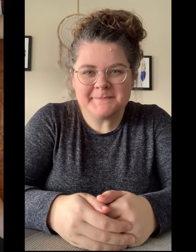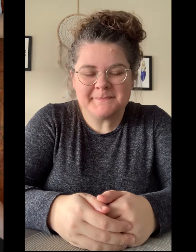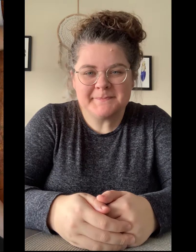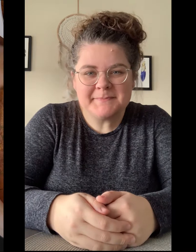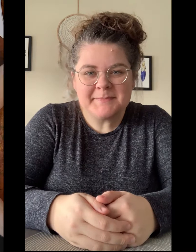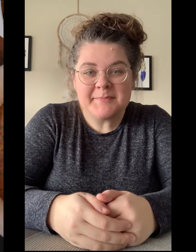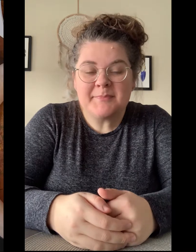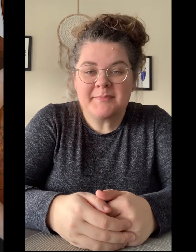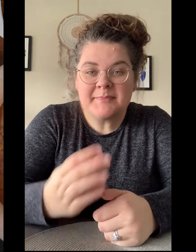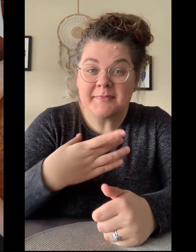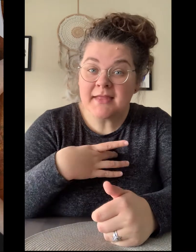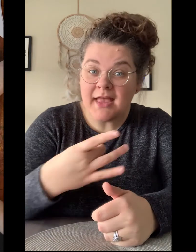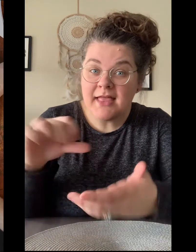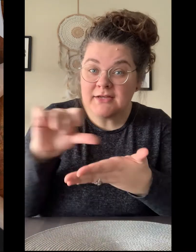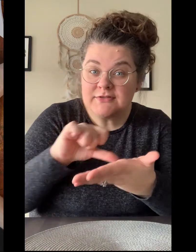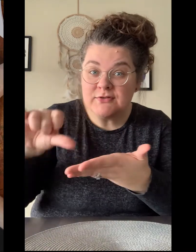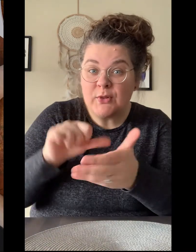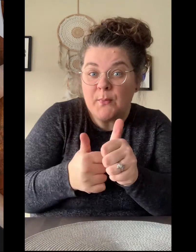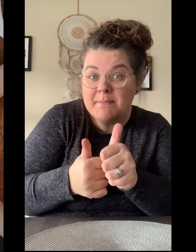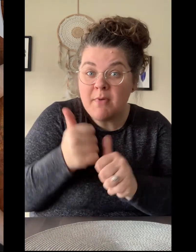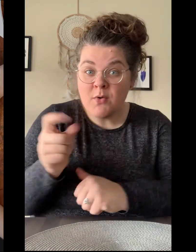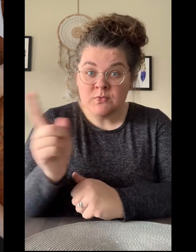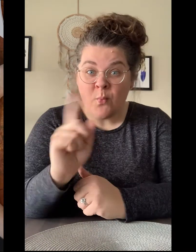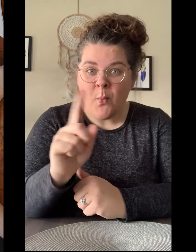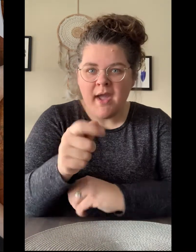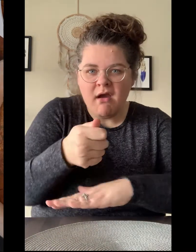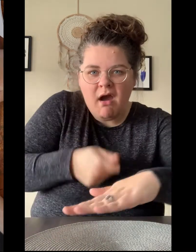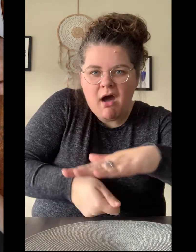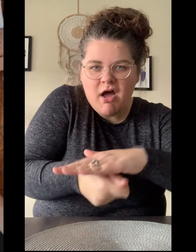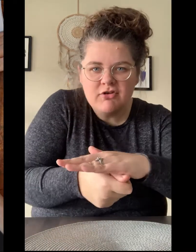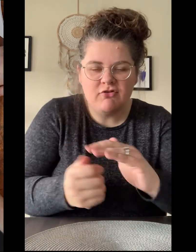I like to glue most of mine underneath on the back.